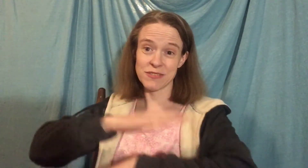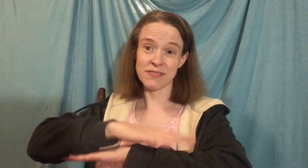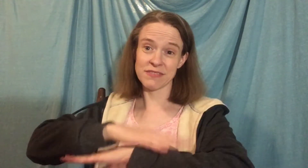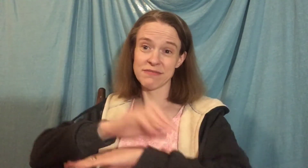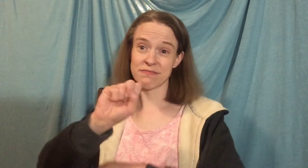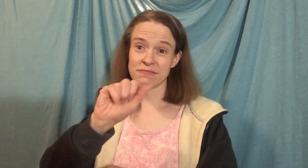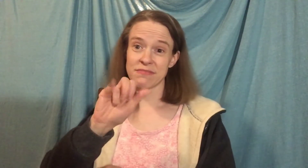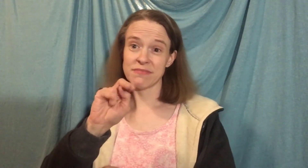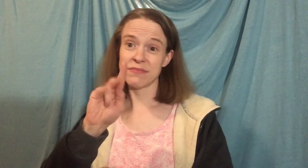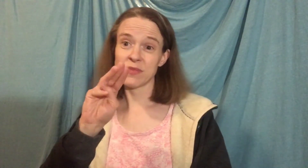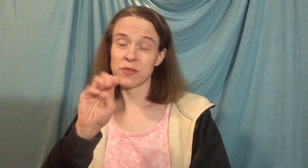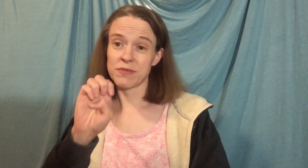syndrome.